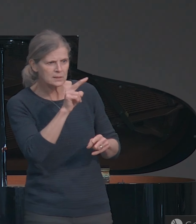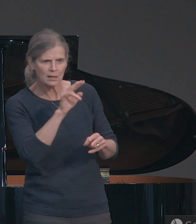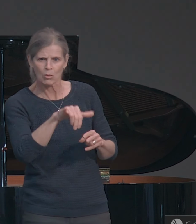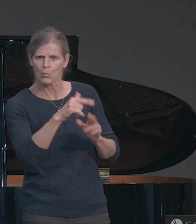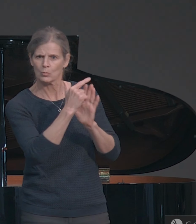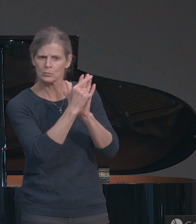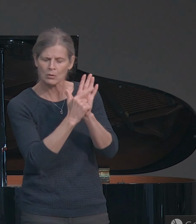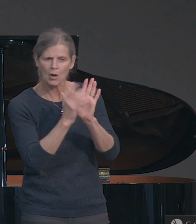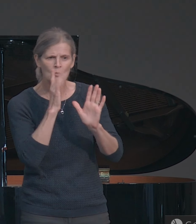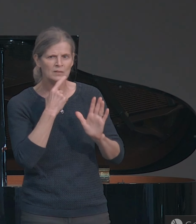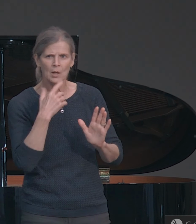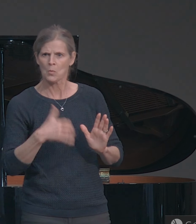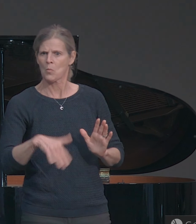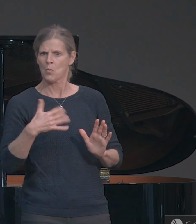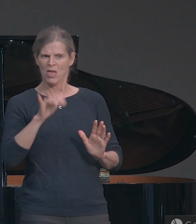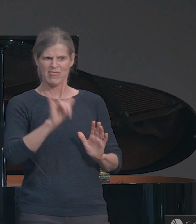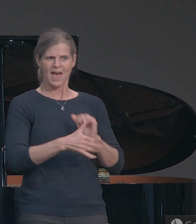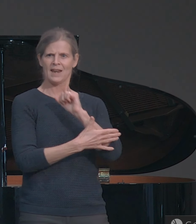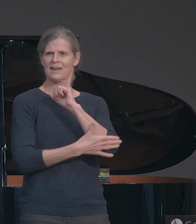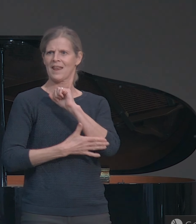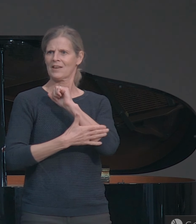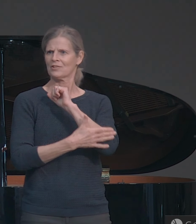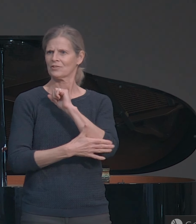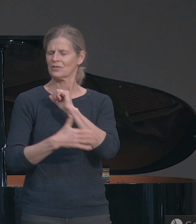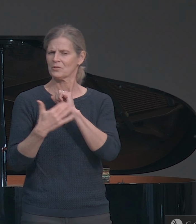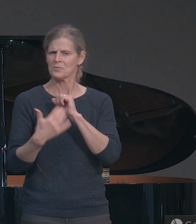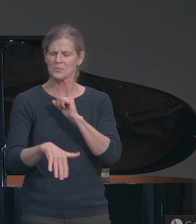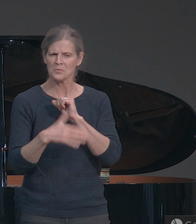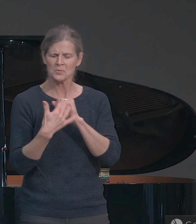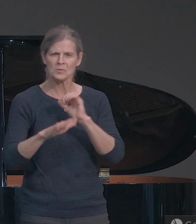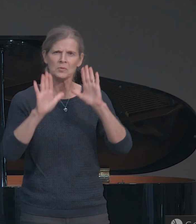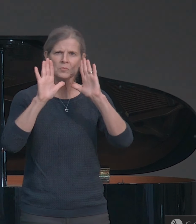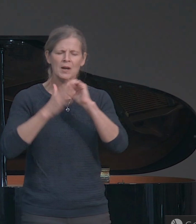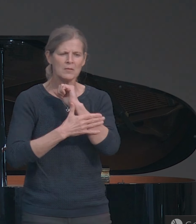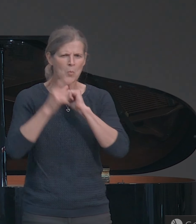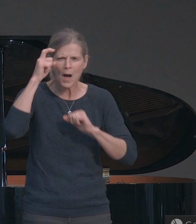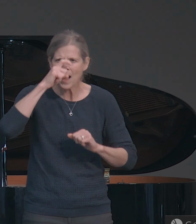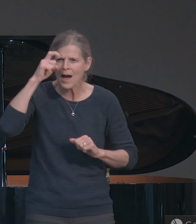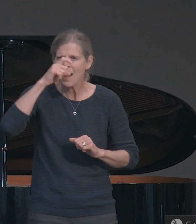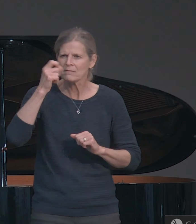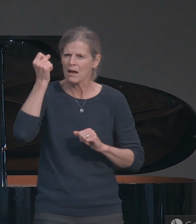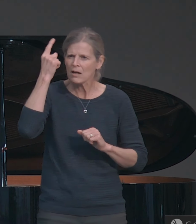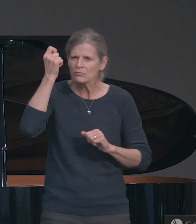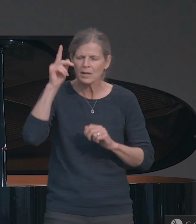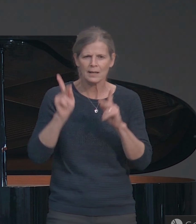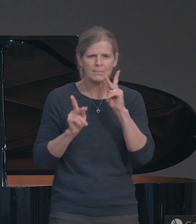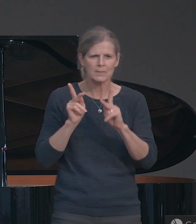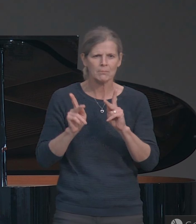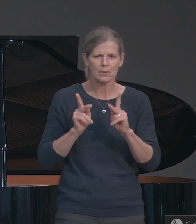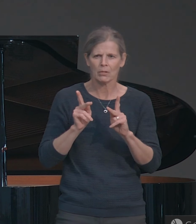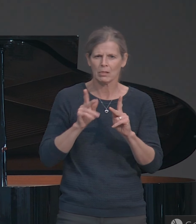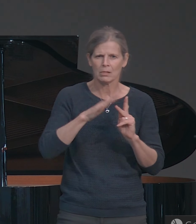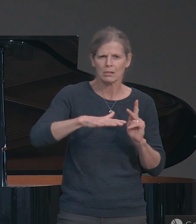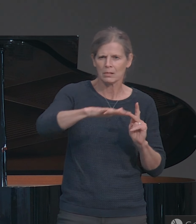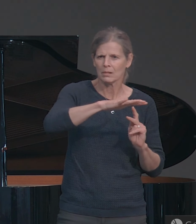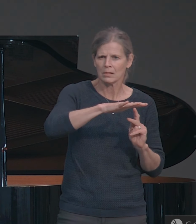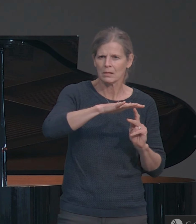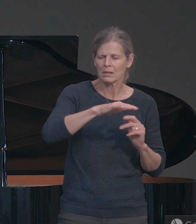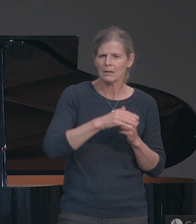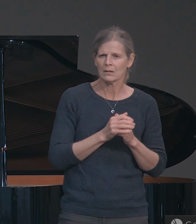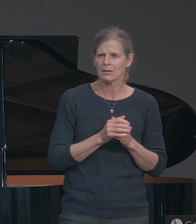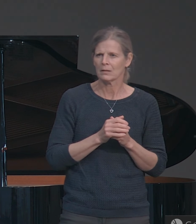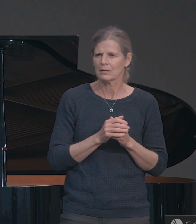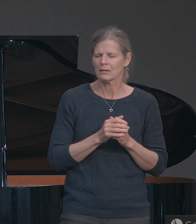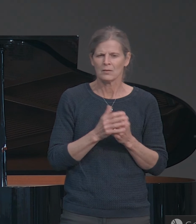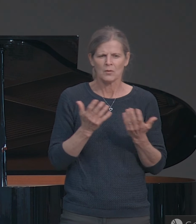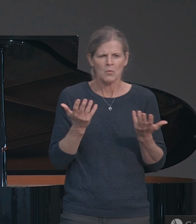say, 'Surely this great nation is a wise and understanding people. For what